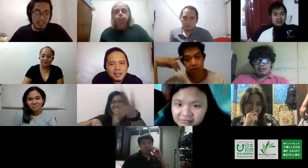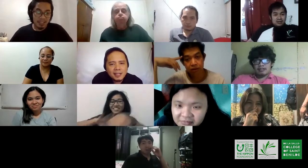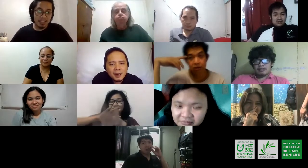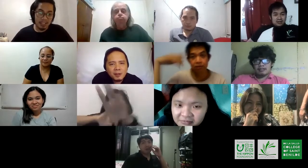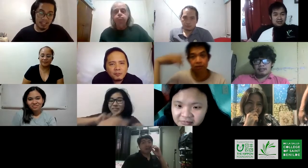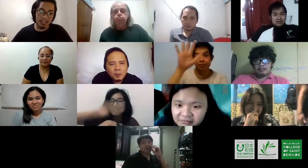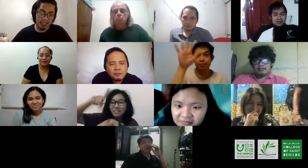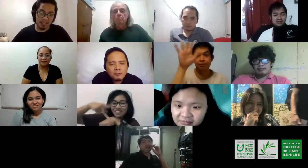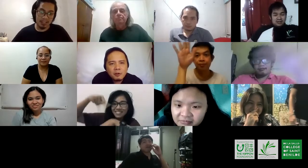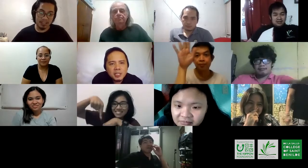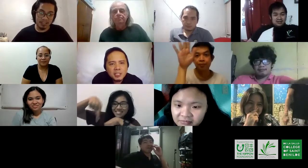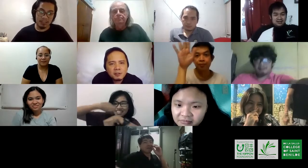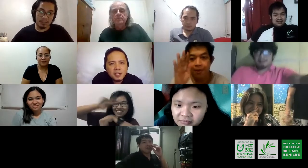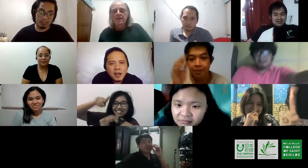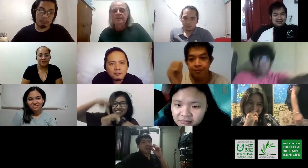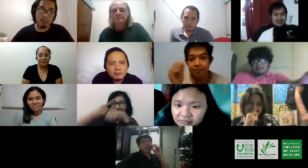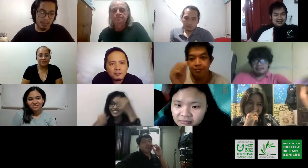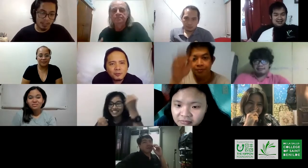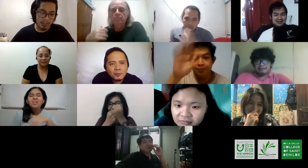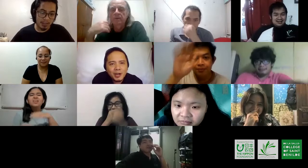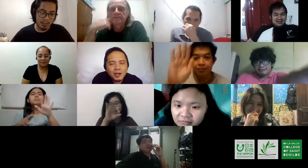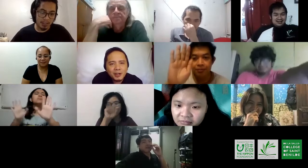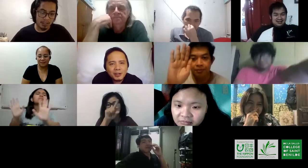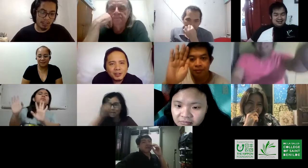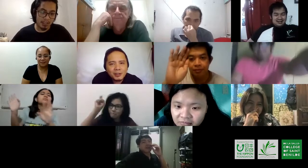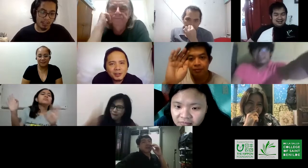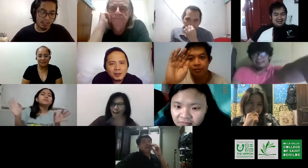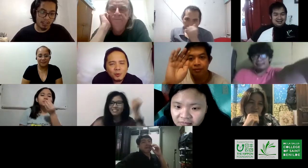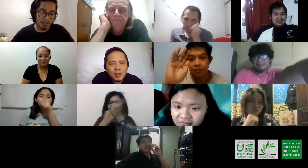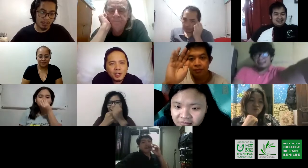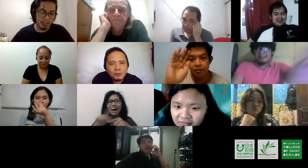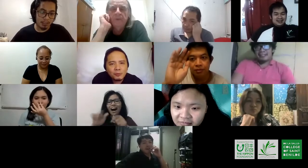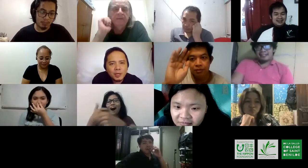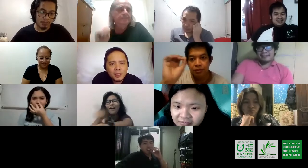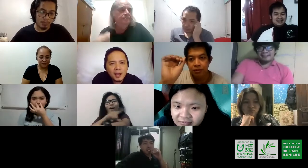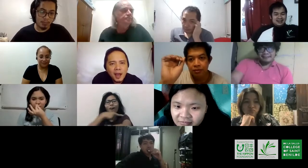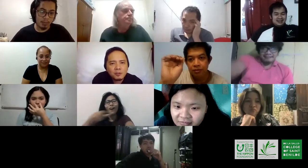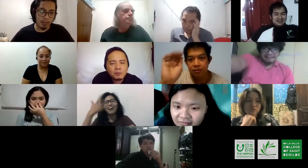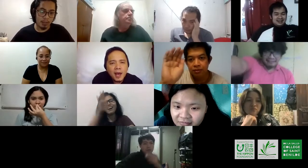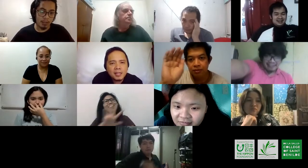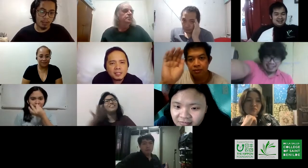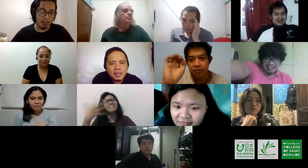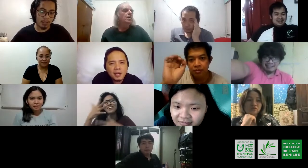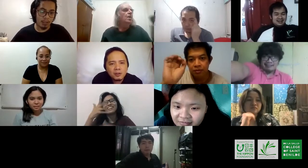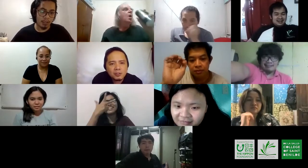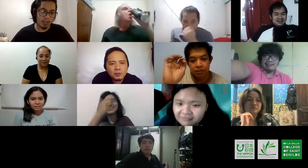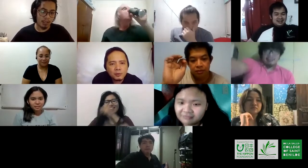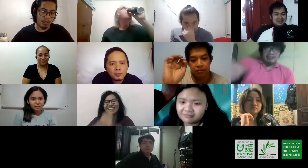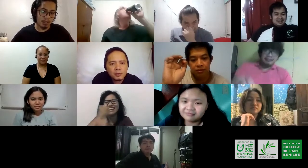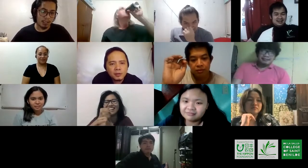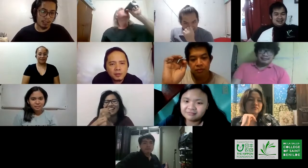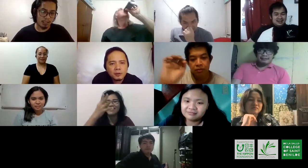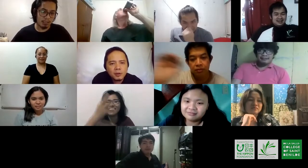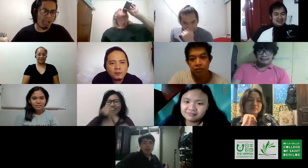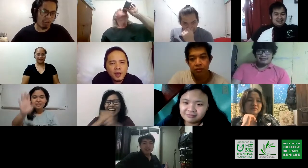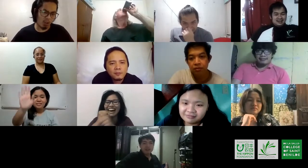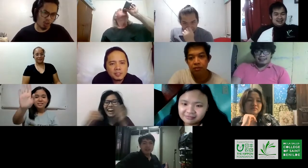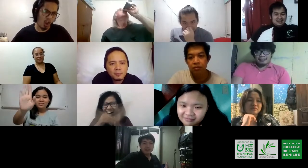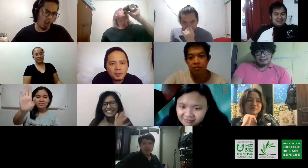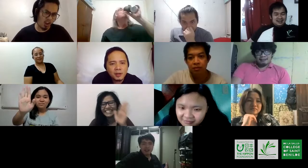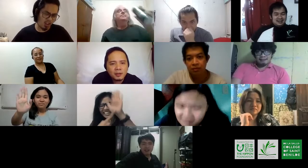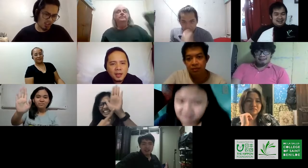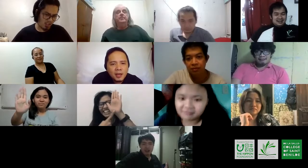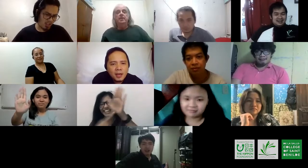It's like the Philippine Federation of the Deaf, where mhm, you know, where we have to rally together to, you know, fight